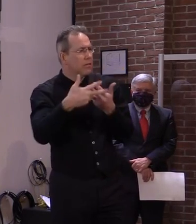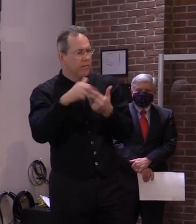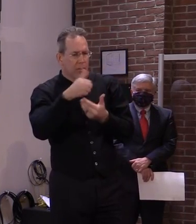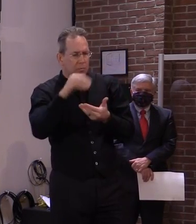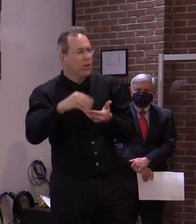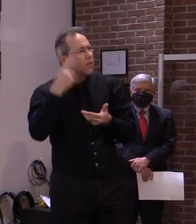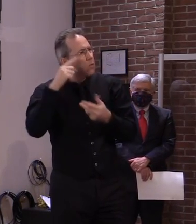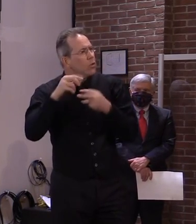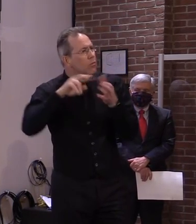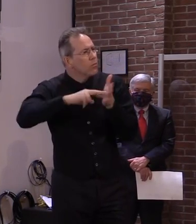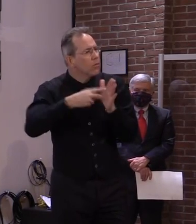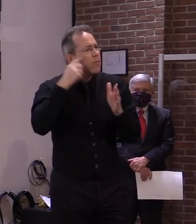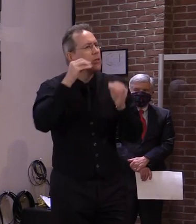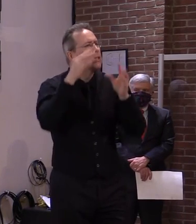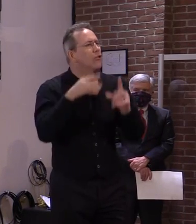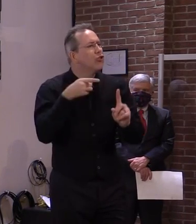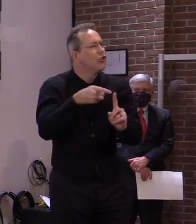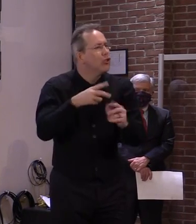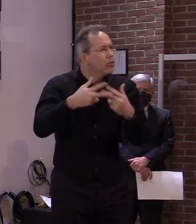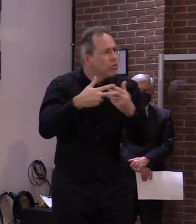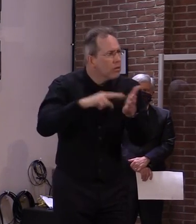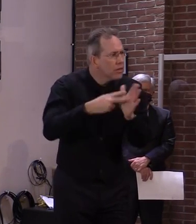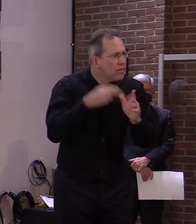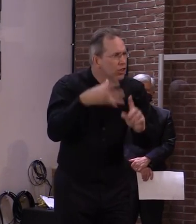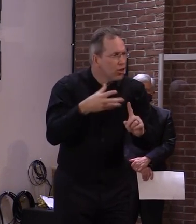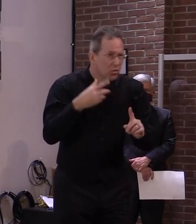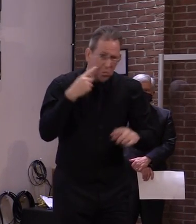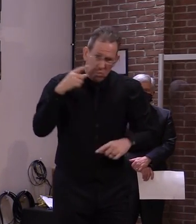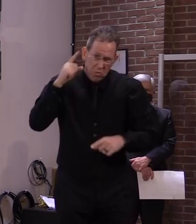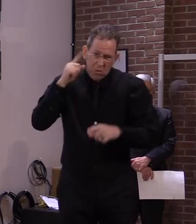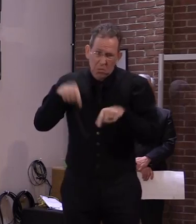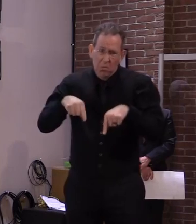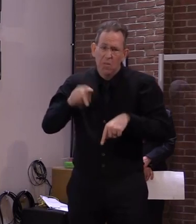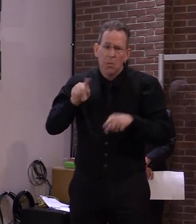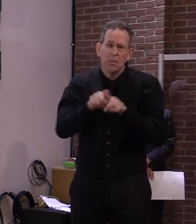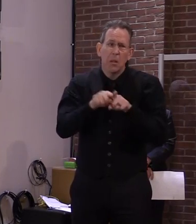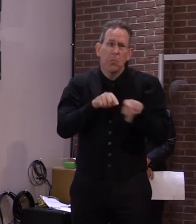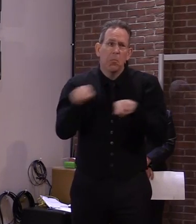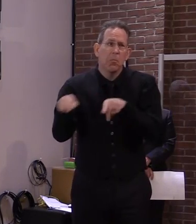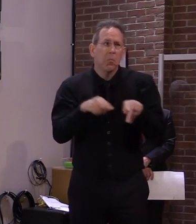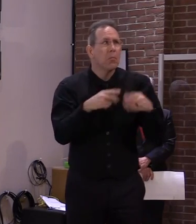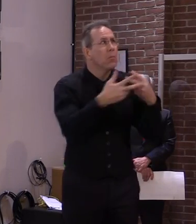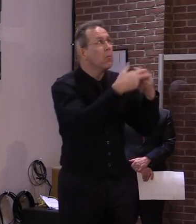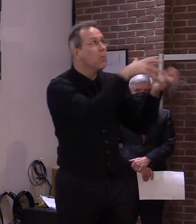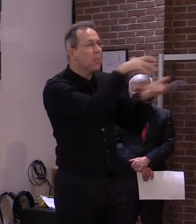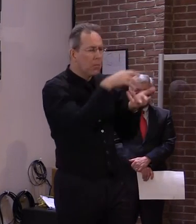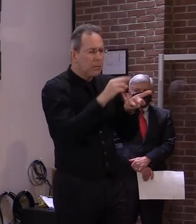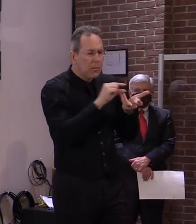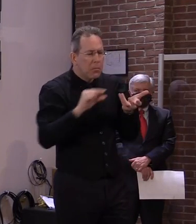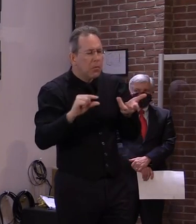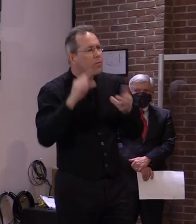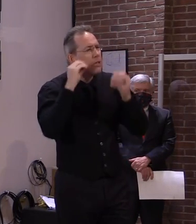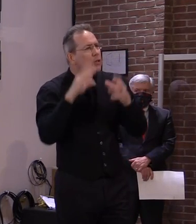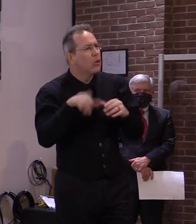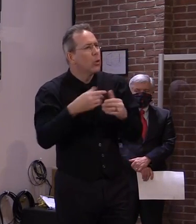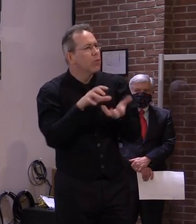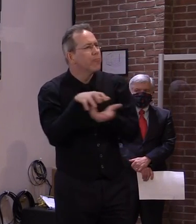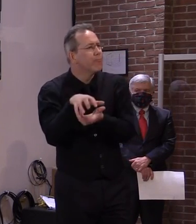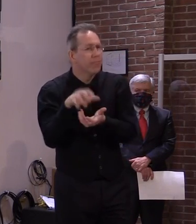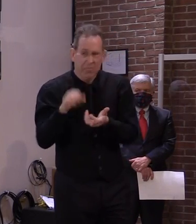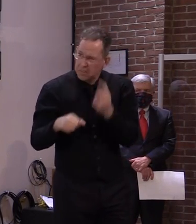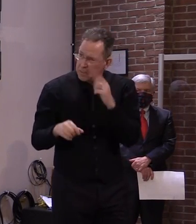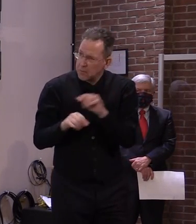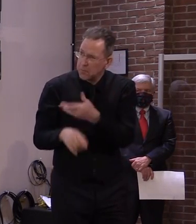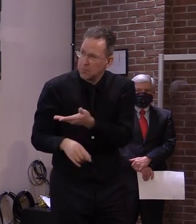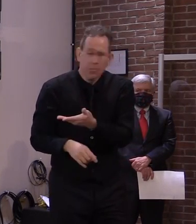know, Vermont has considered doing or would consider. Again, we're going to work our way through, get to our age banding, 65